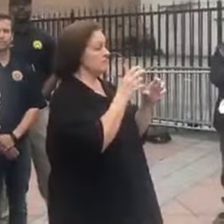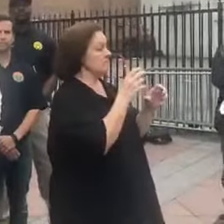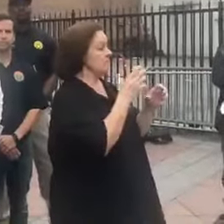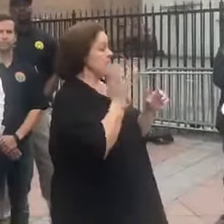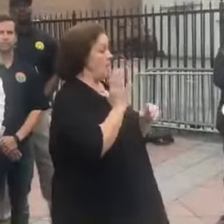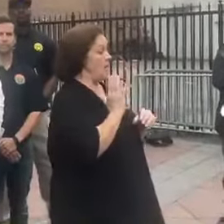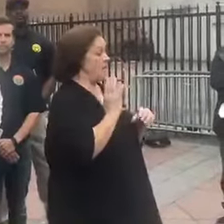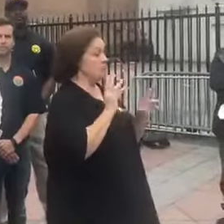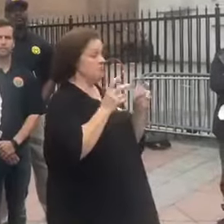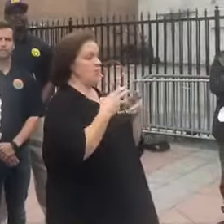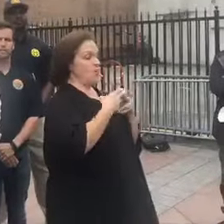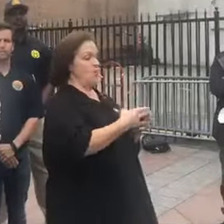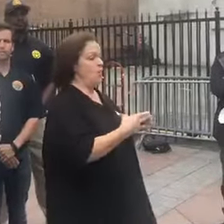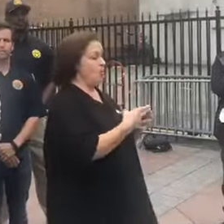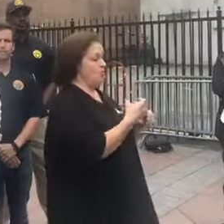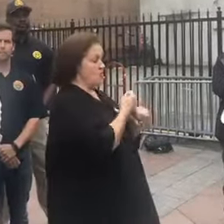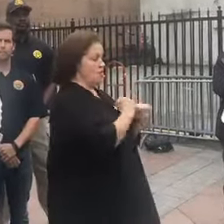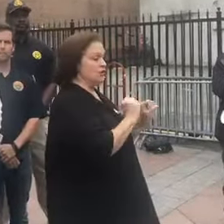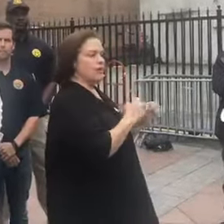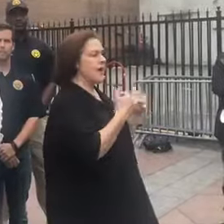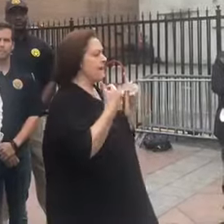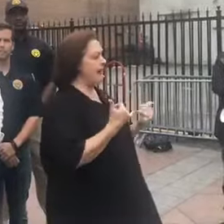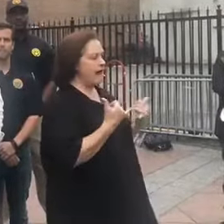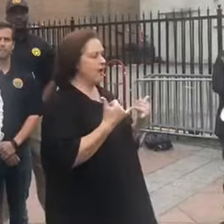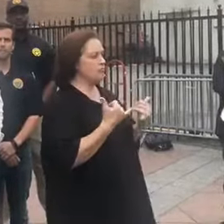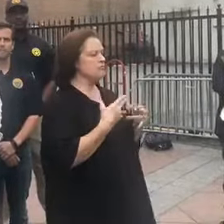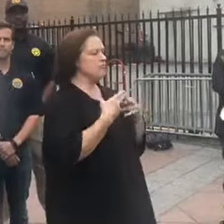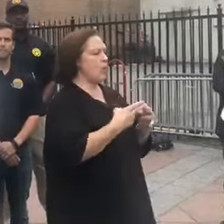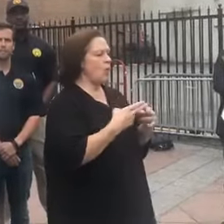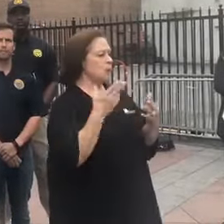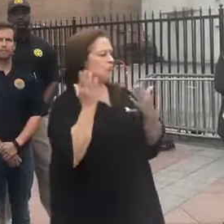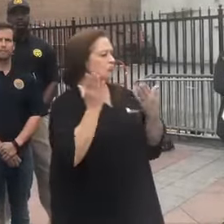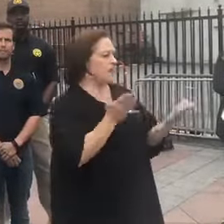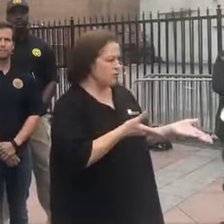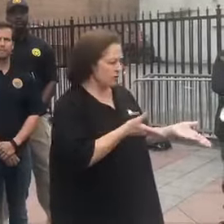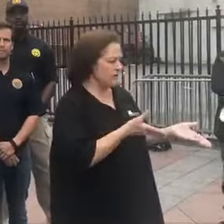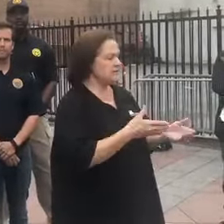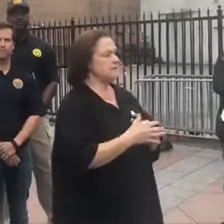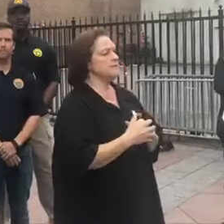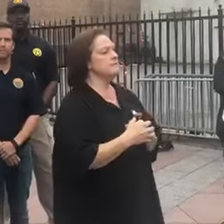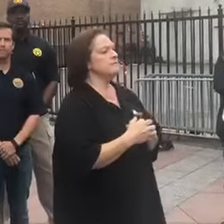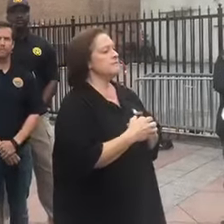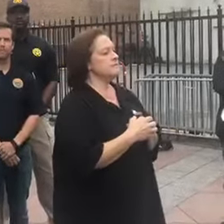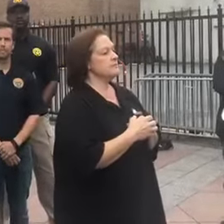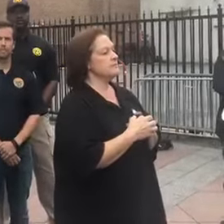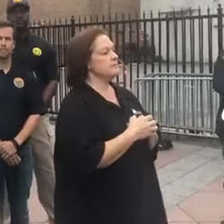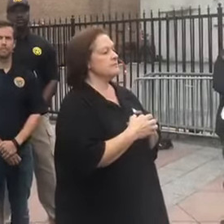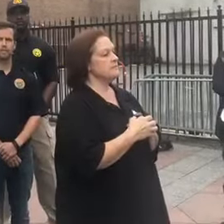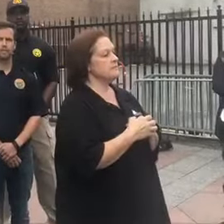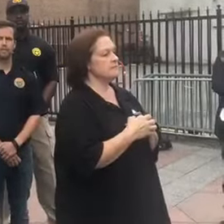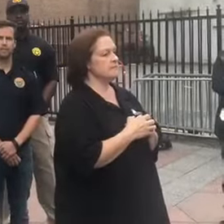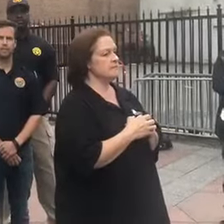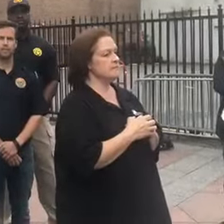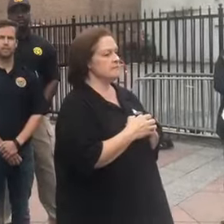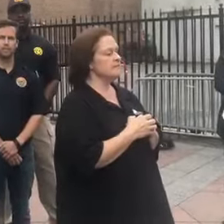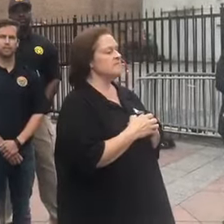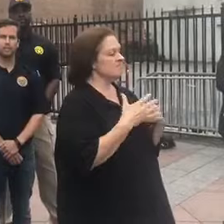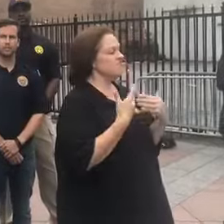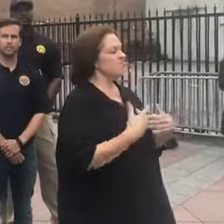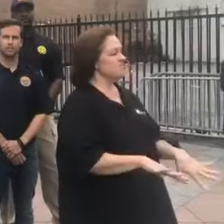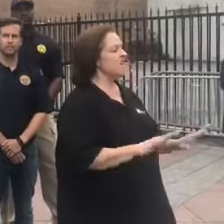recovery. It's a difficult decision to make, but it is all our evidence has proven